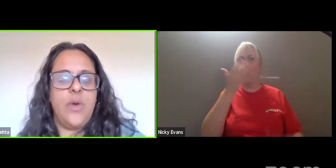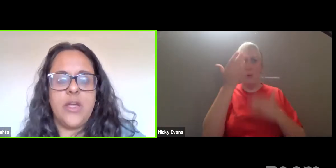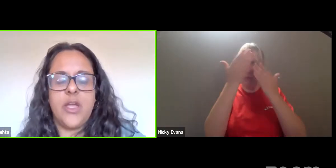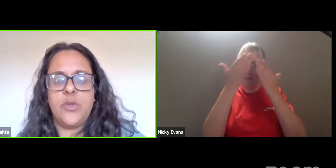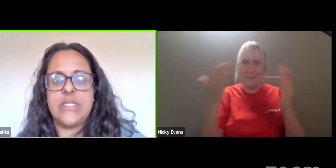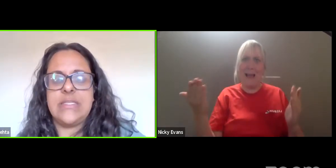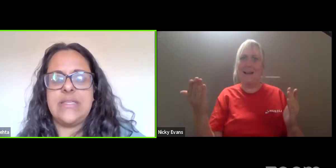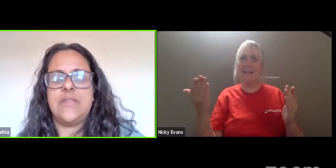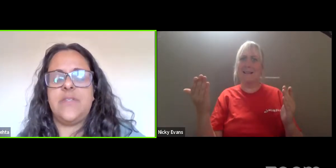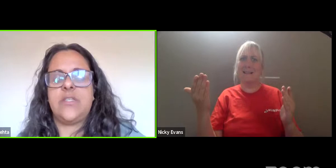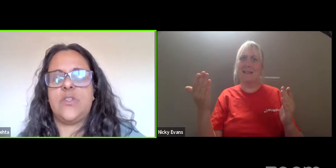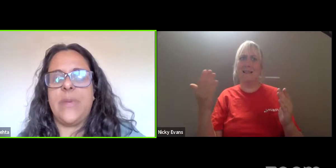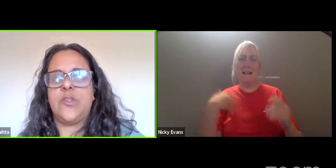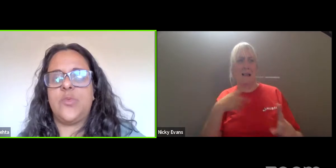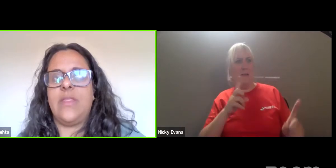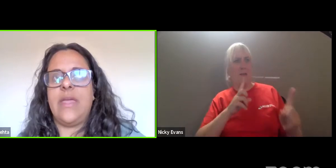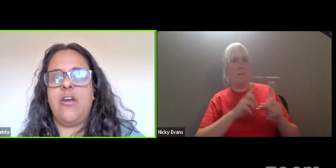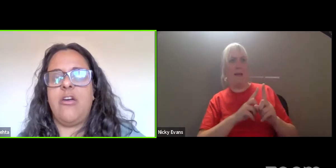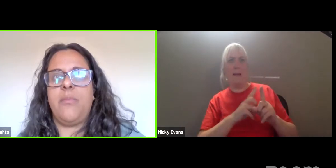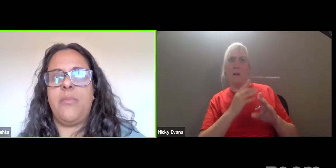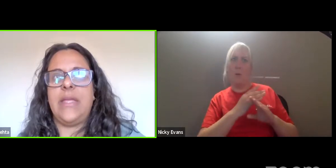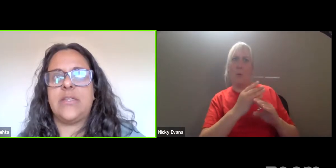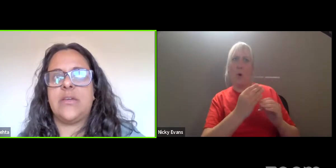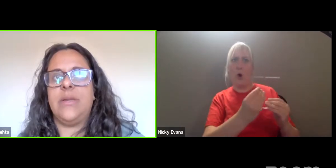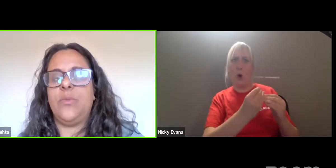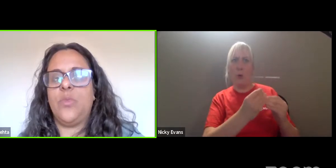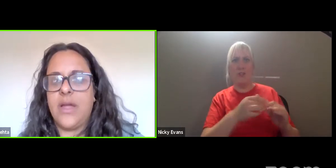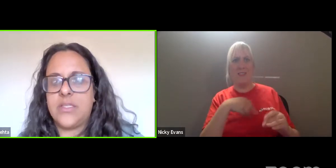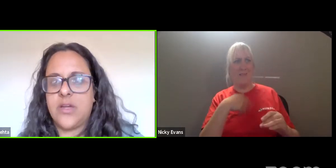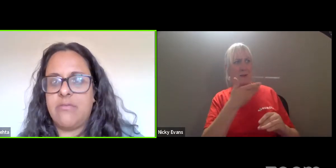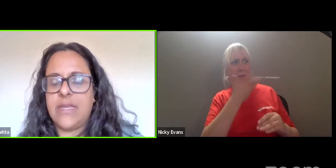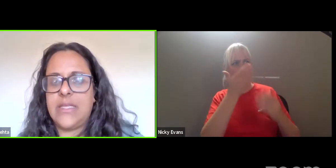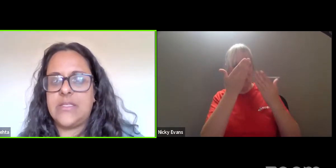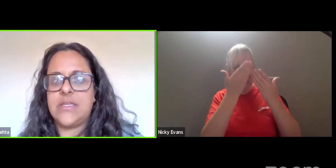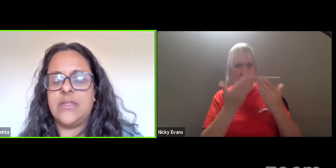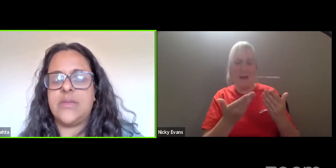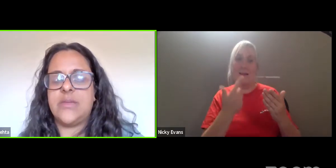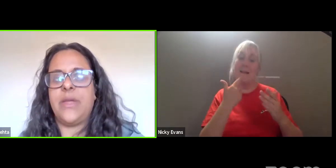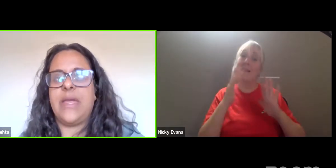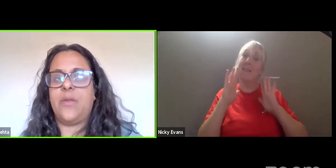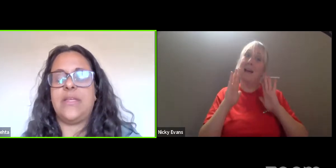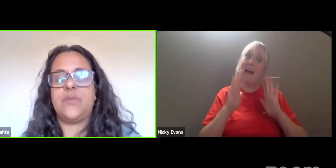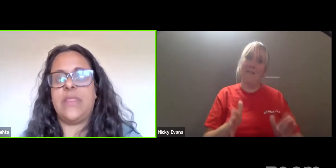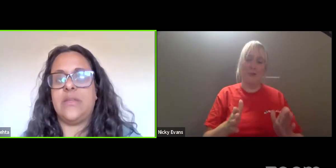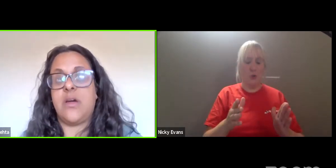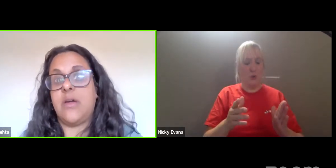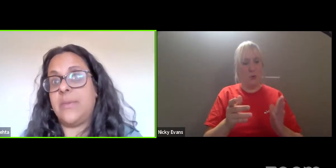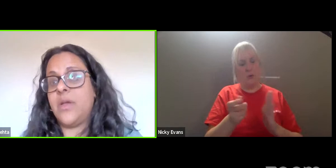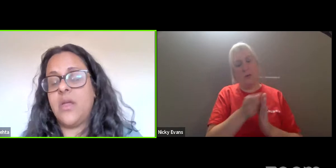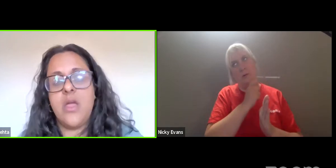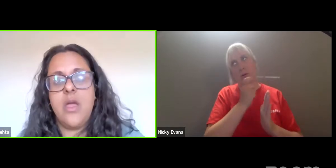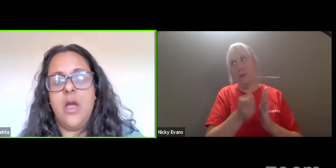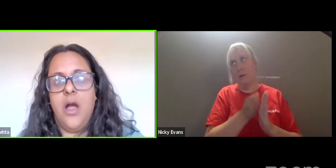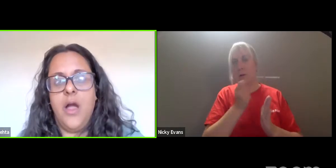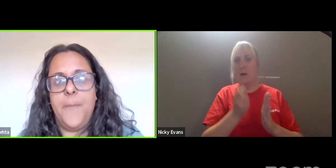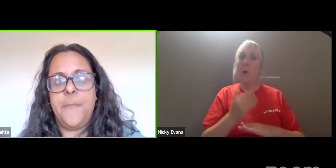saw their work coaches, a sense of disrespect when they are made to complete work diaries and submit how they spent their